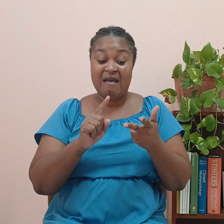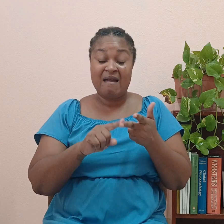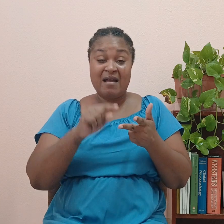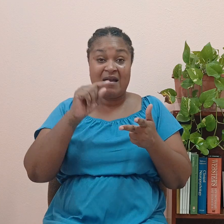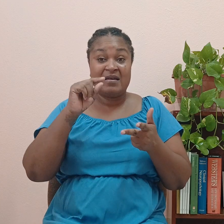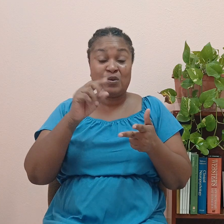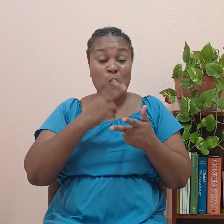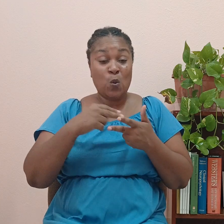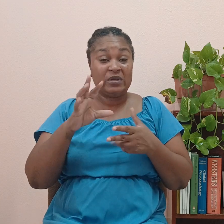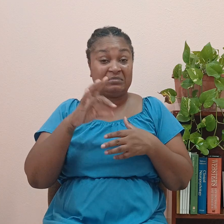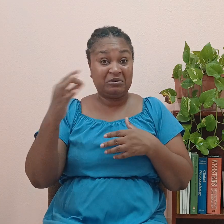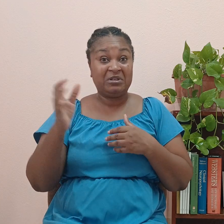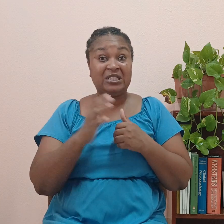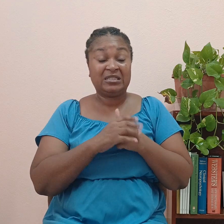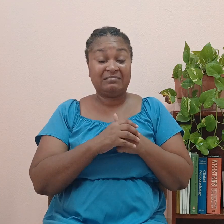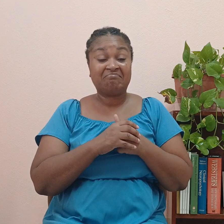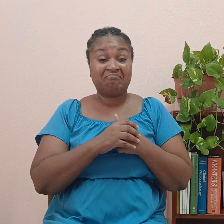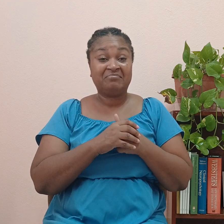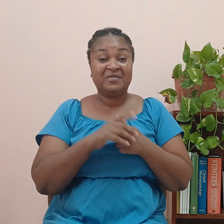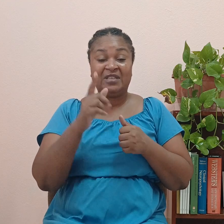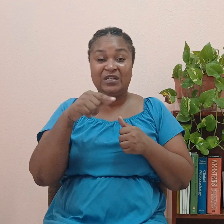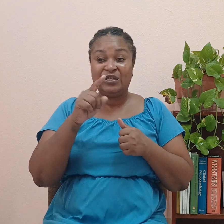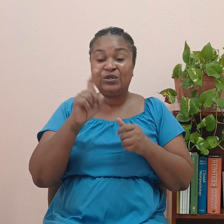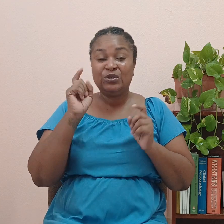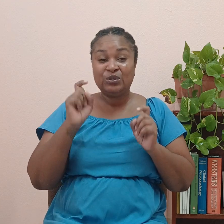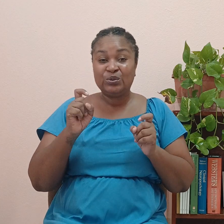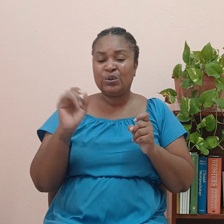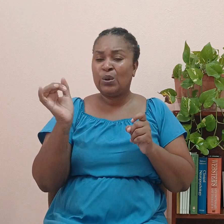You should also discuss and watch videos about them.